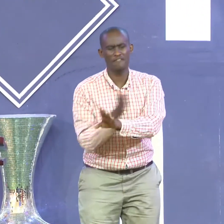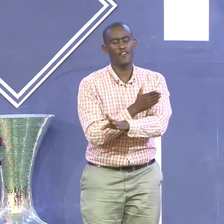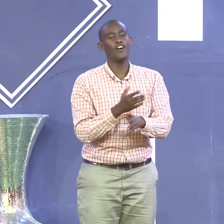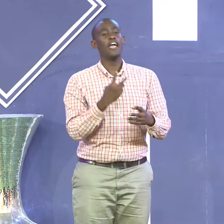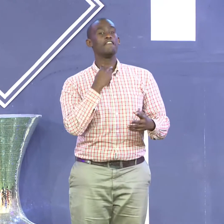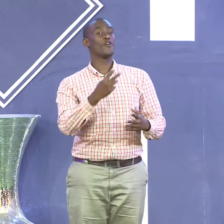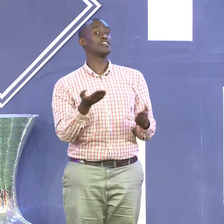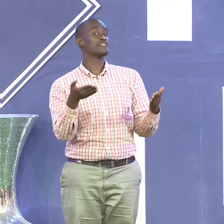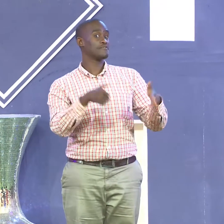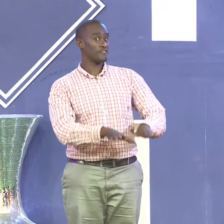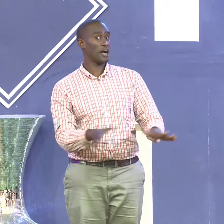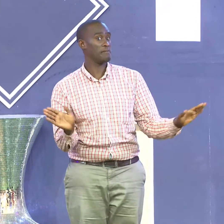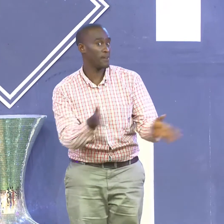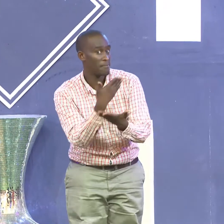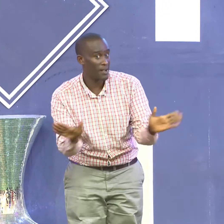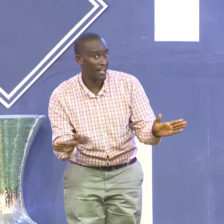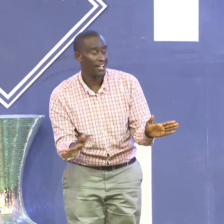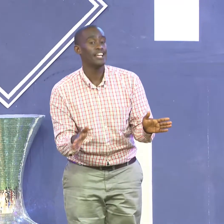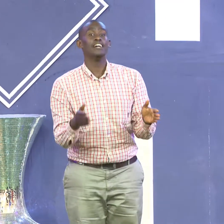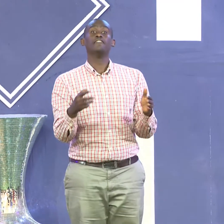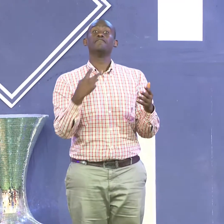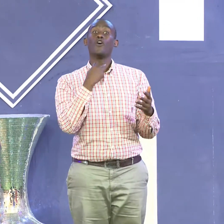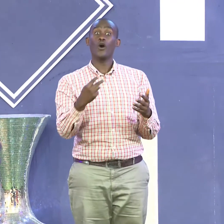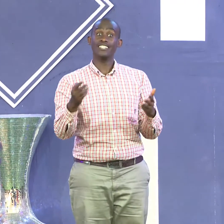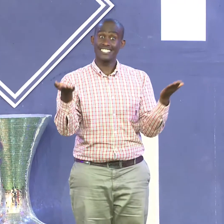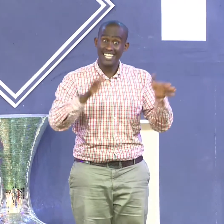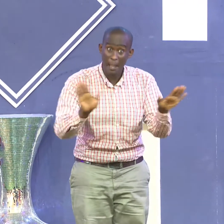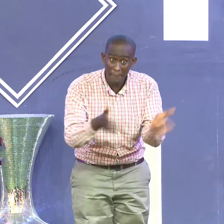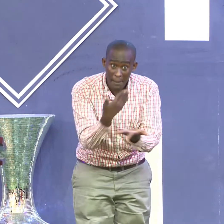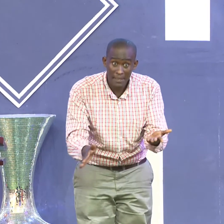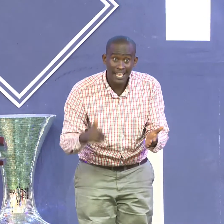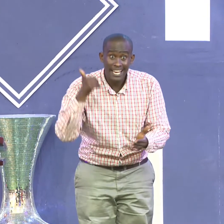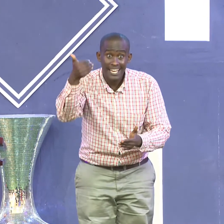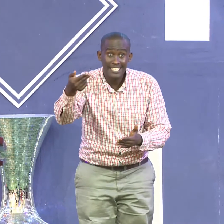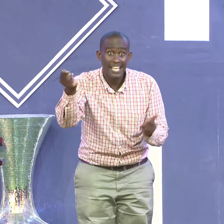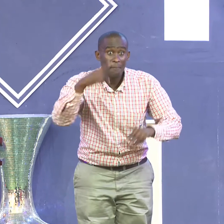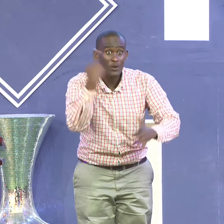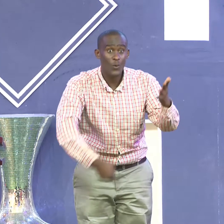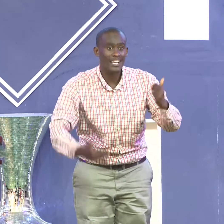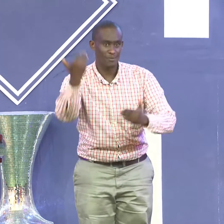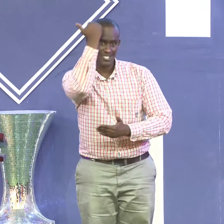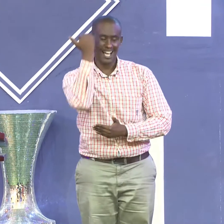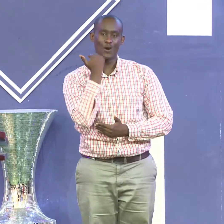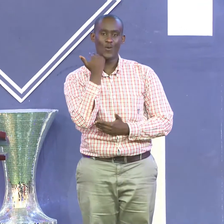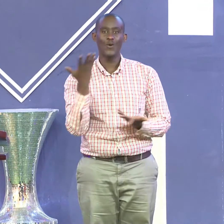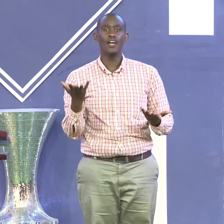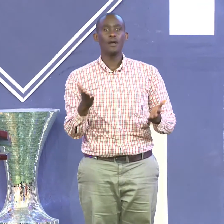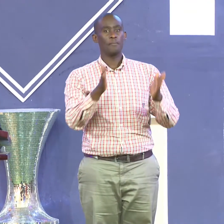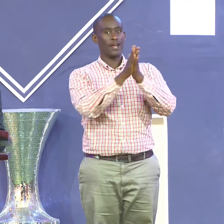dies. Because when that voice dies, the next thing is judgment. Praise the Lord.